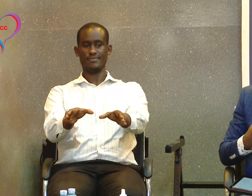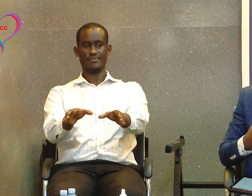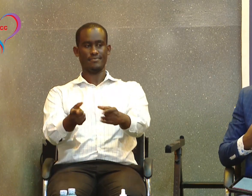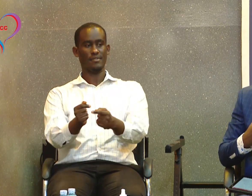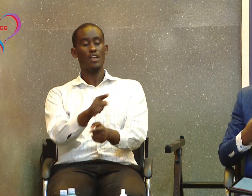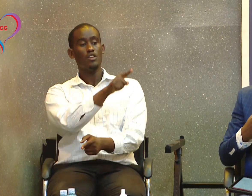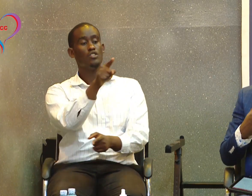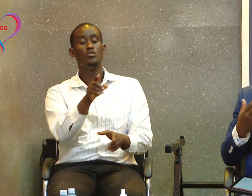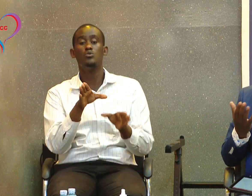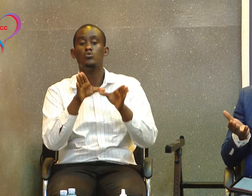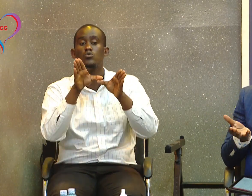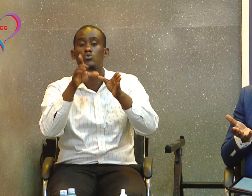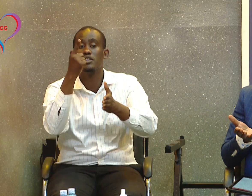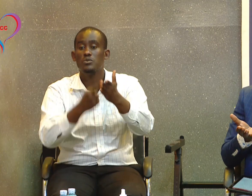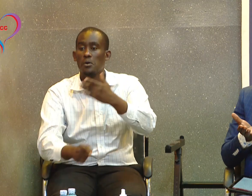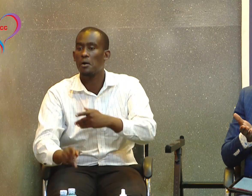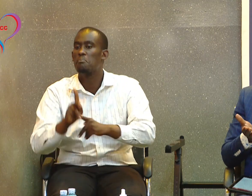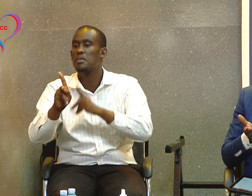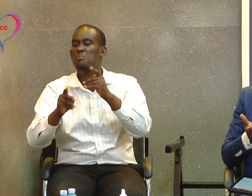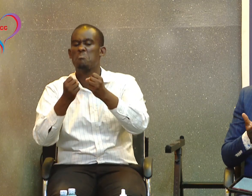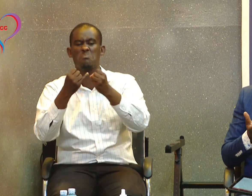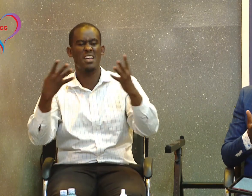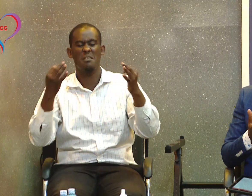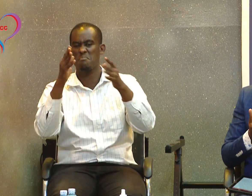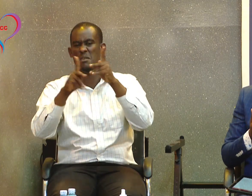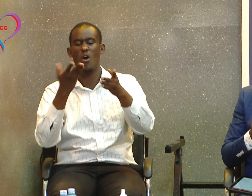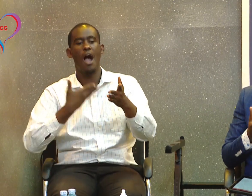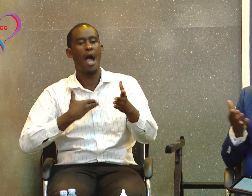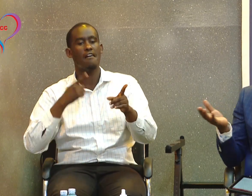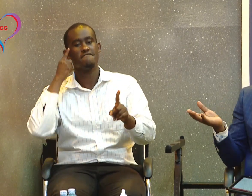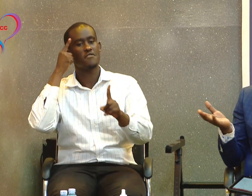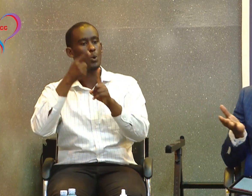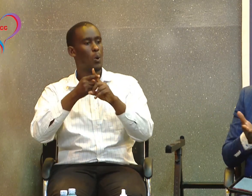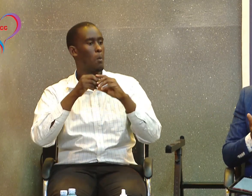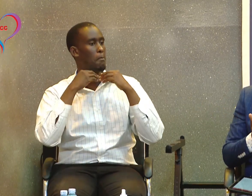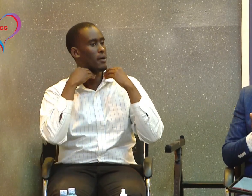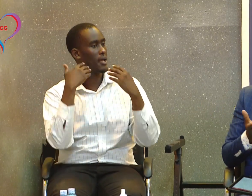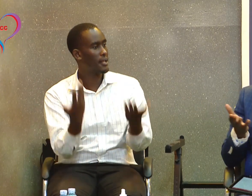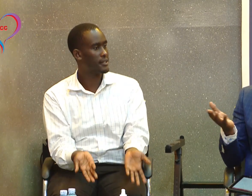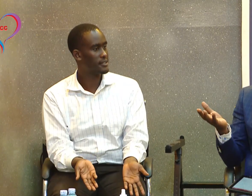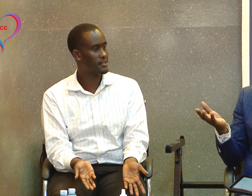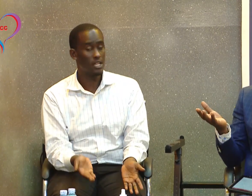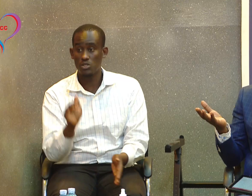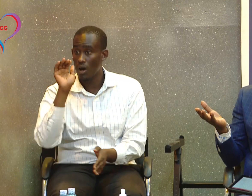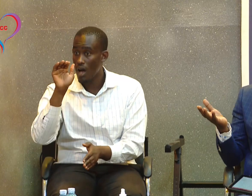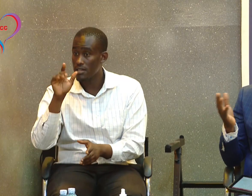What are you stretching? People don't have even goals. An average Christian, you ask them, what are